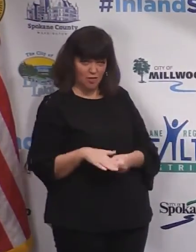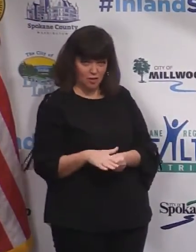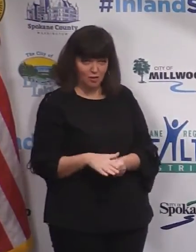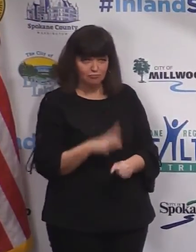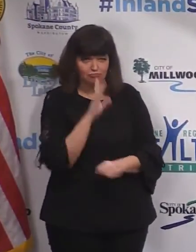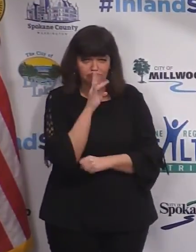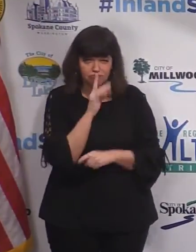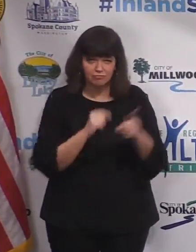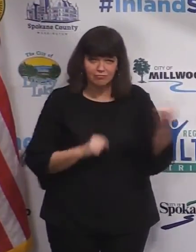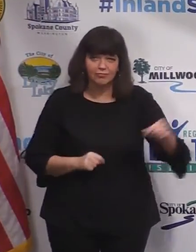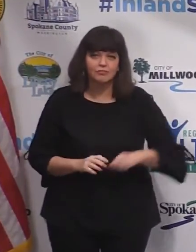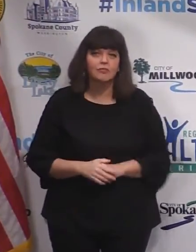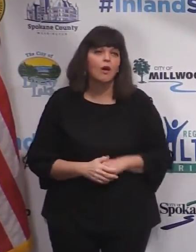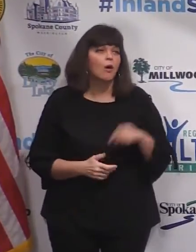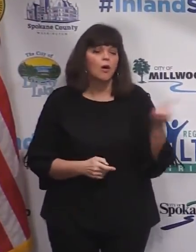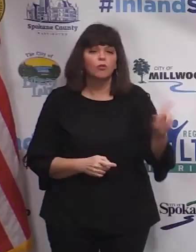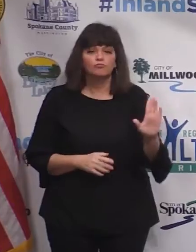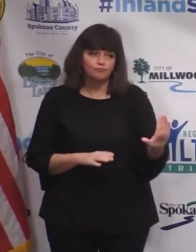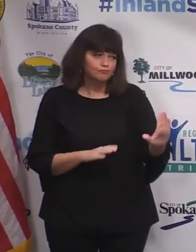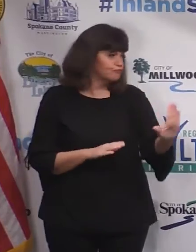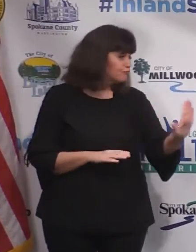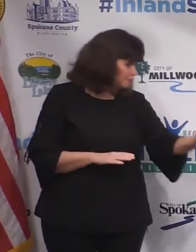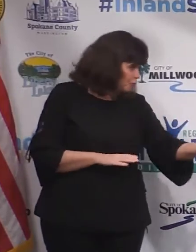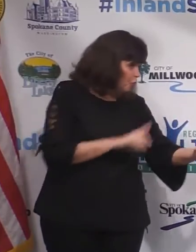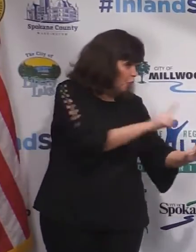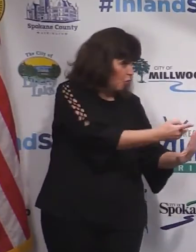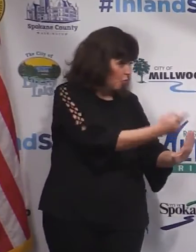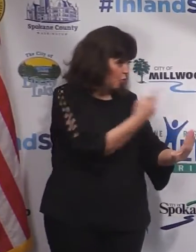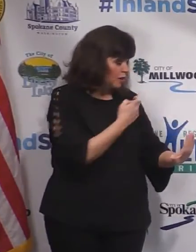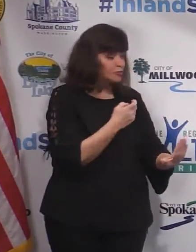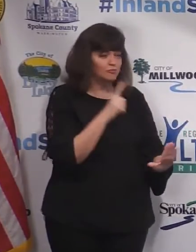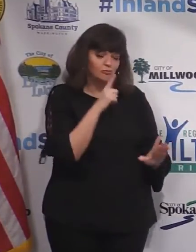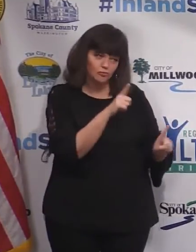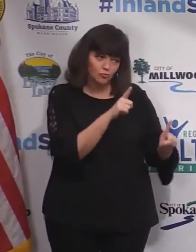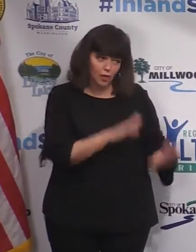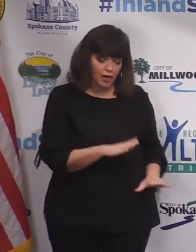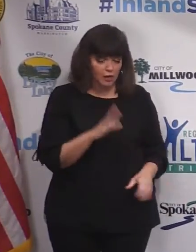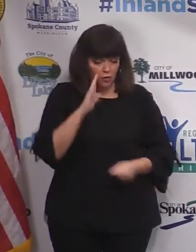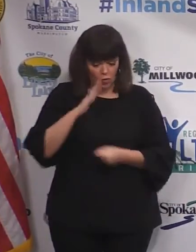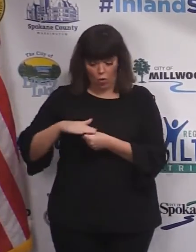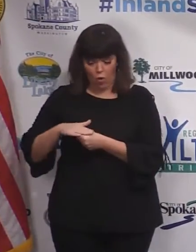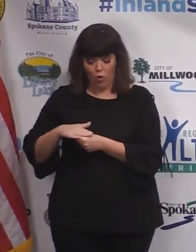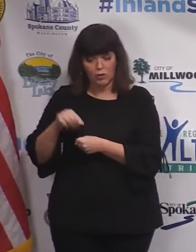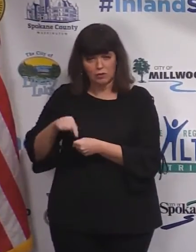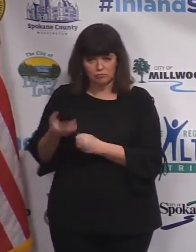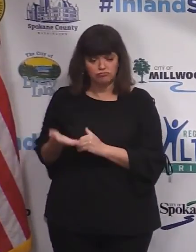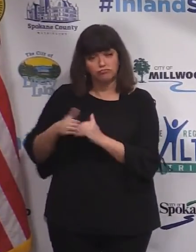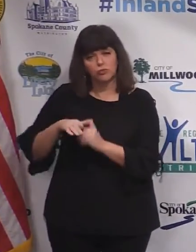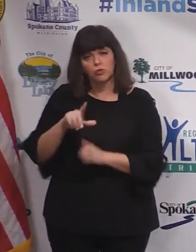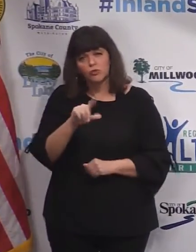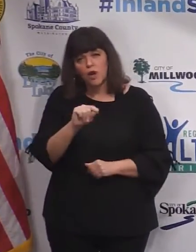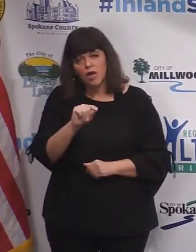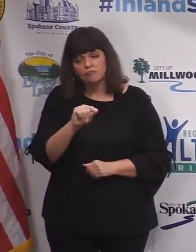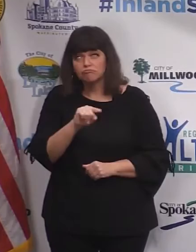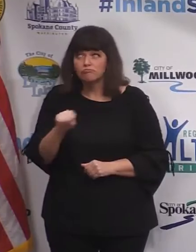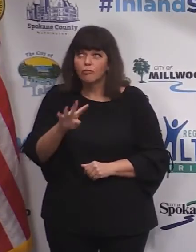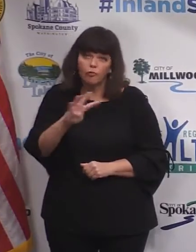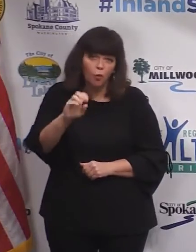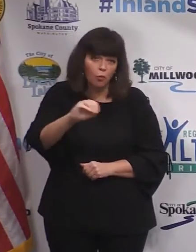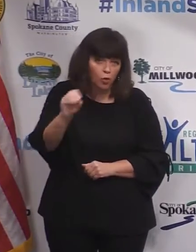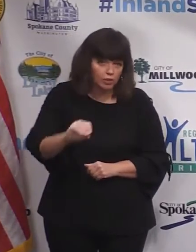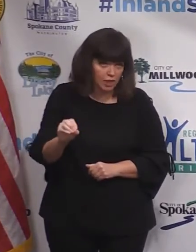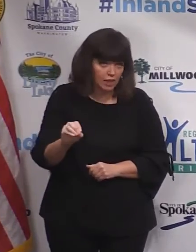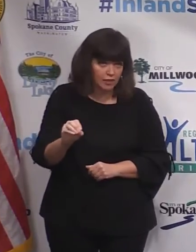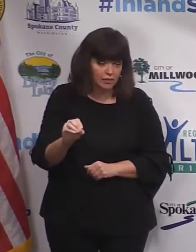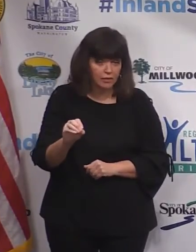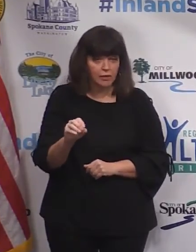Yeah, great question. Locally, we are hearing from pantry partners increases of anywhere from 20 to 40% in the number of